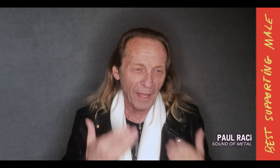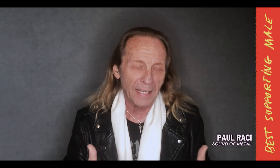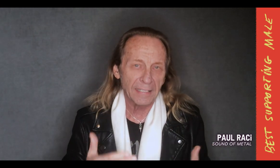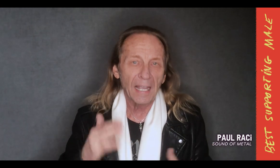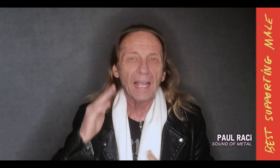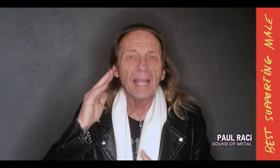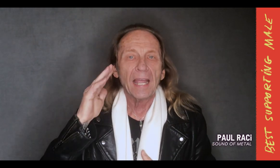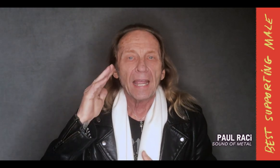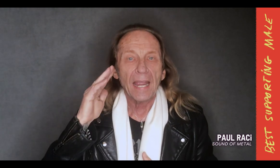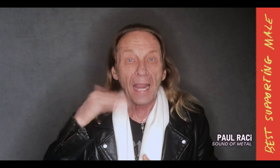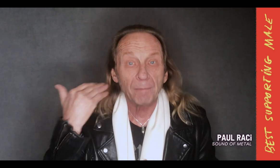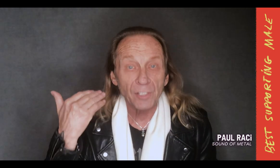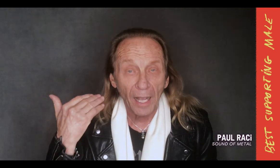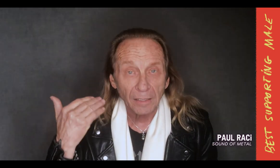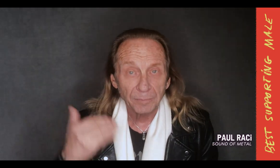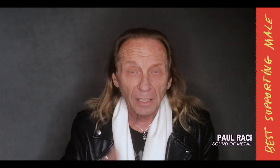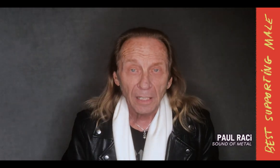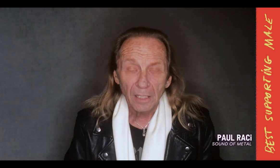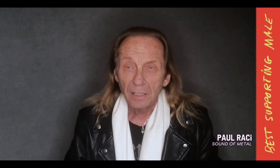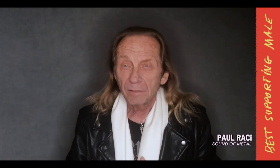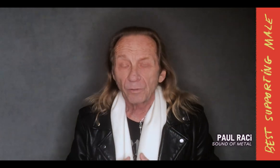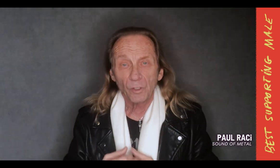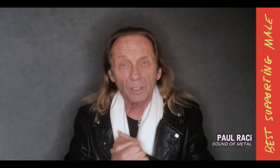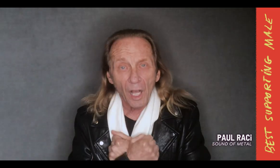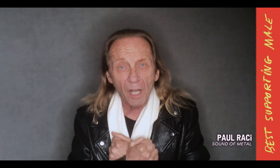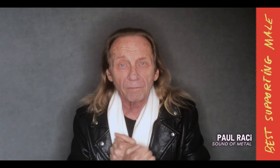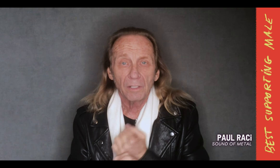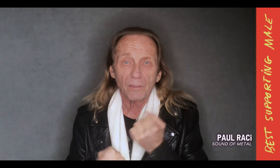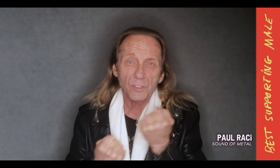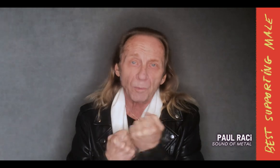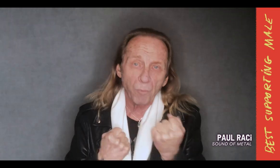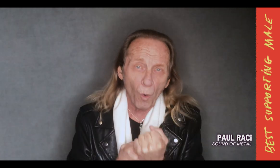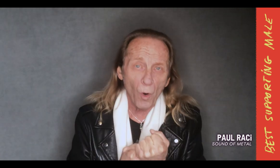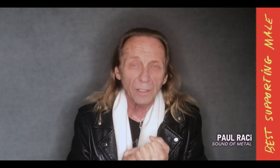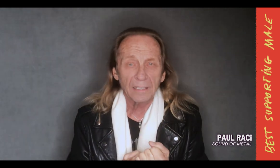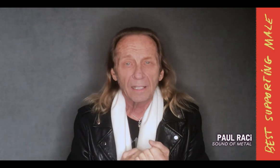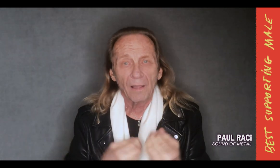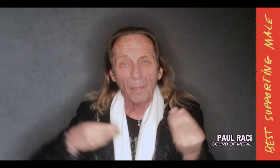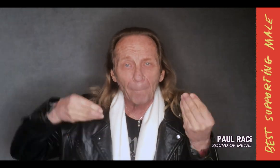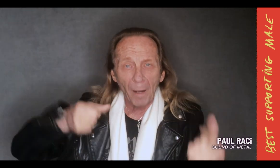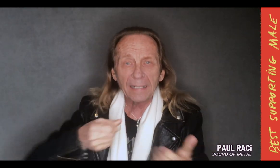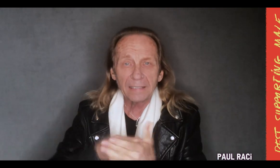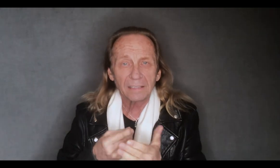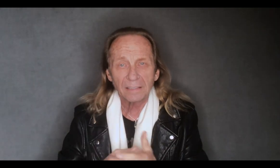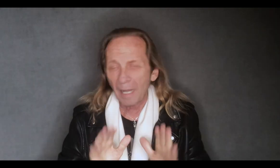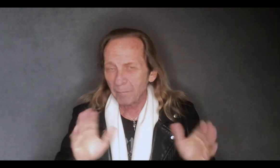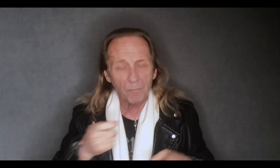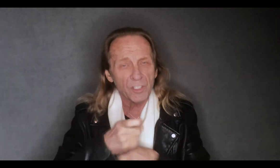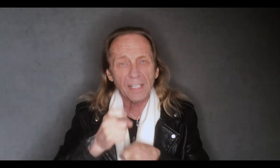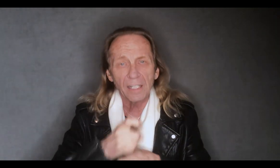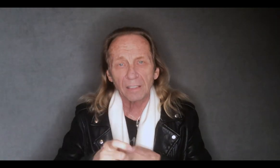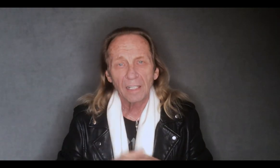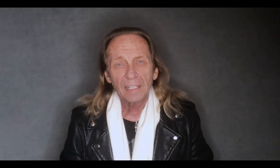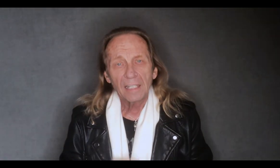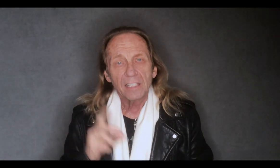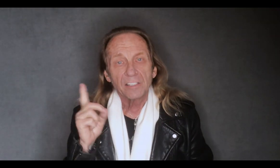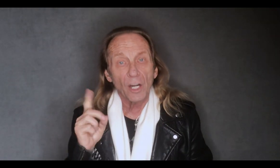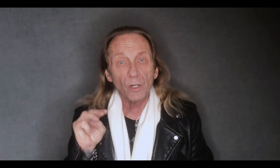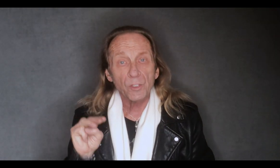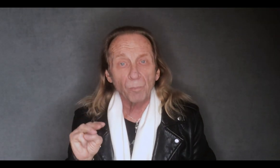thank Amazon for the love, the support, the money. I'm just kidding. Darius